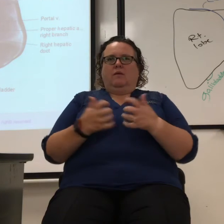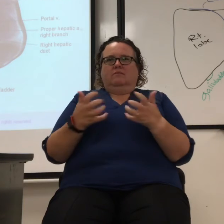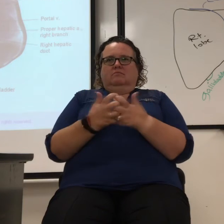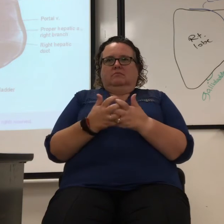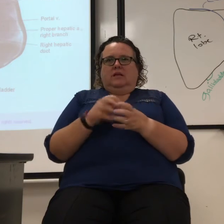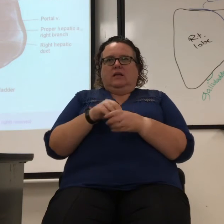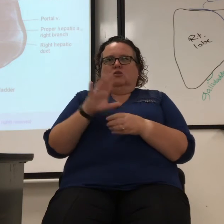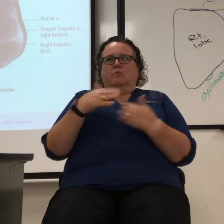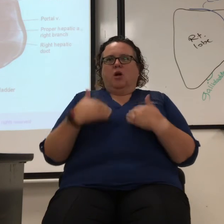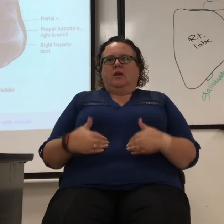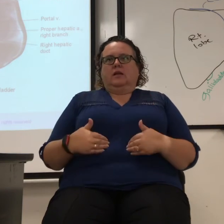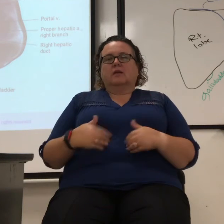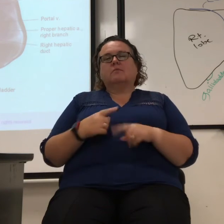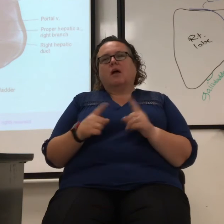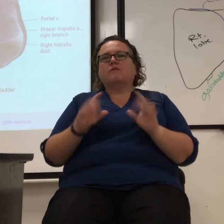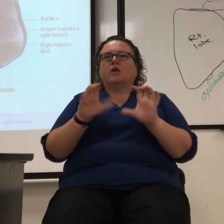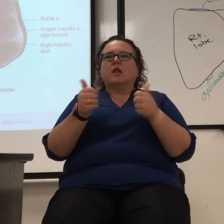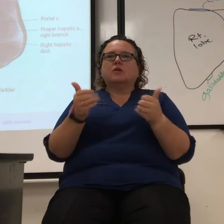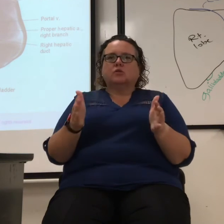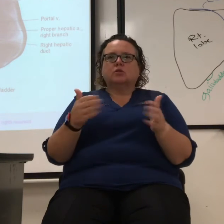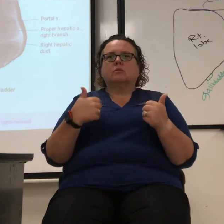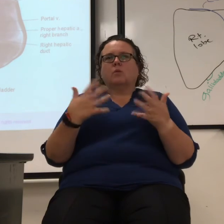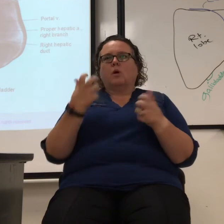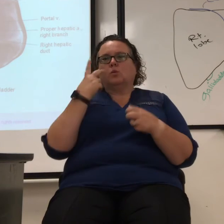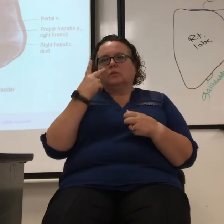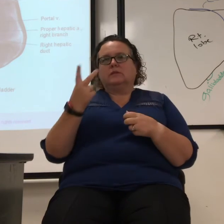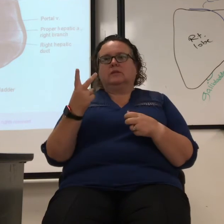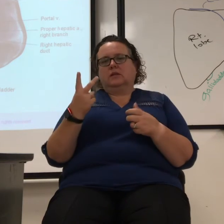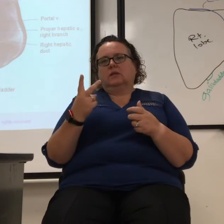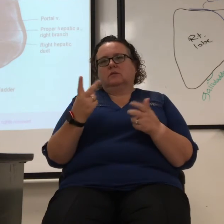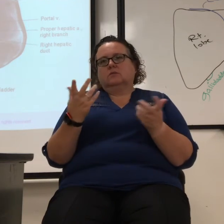the classroom, in open lab.